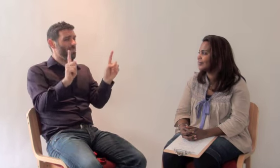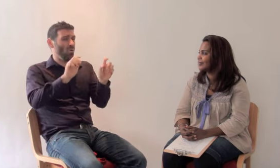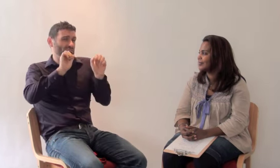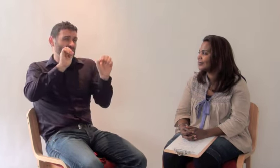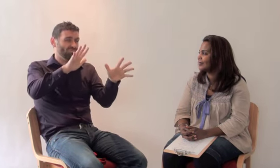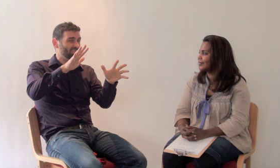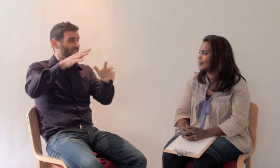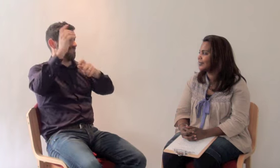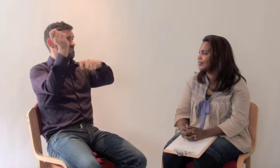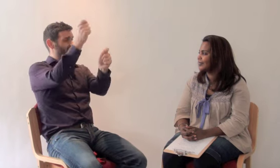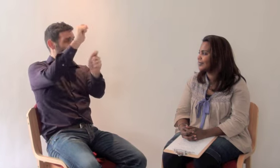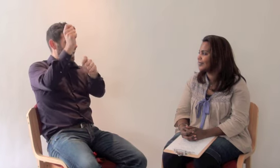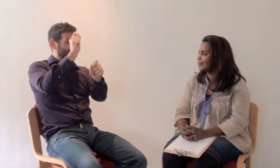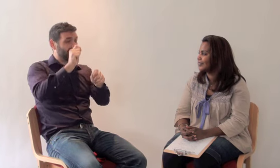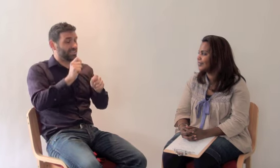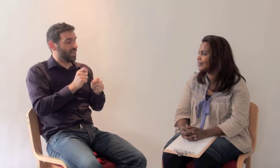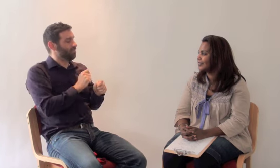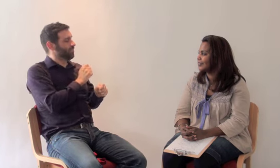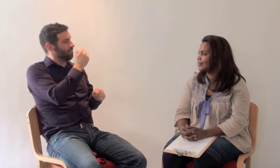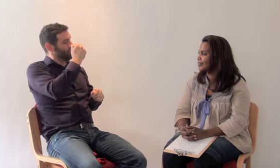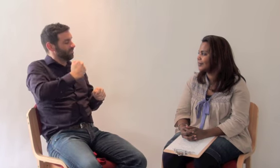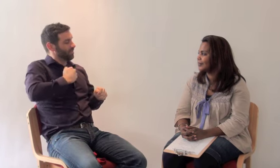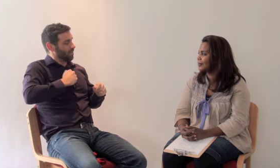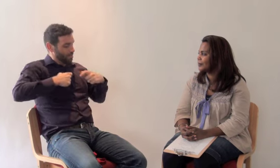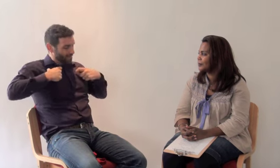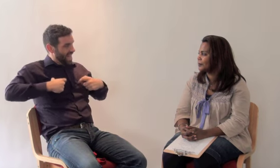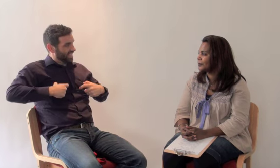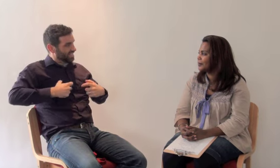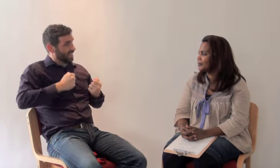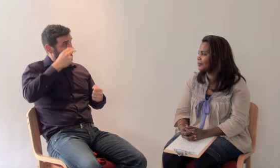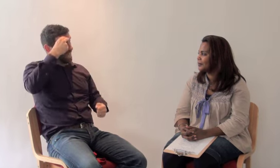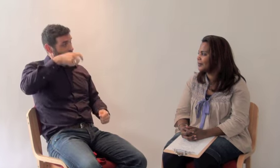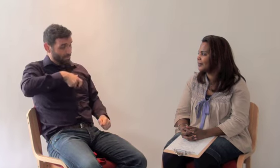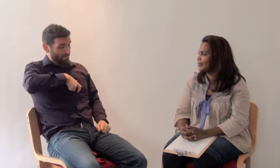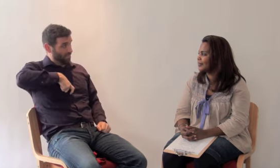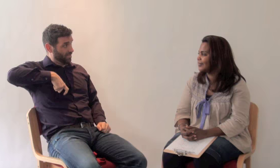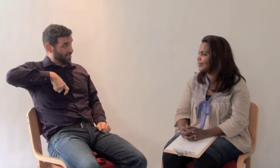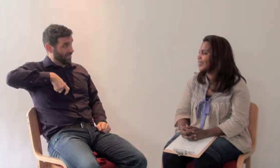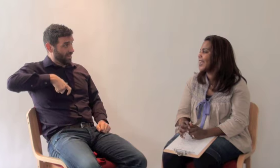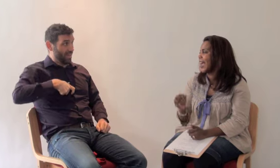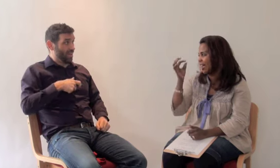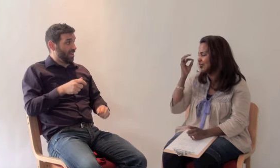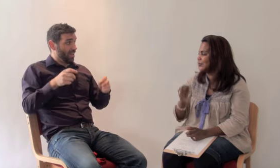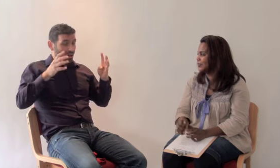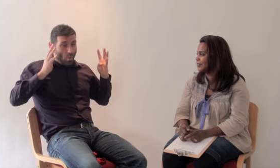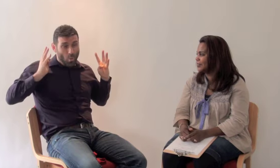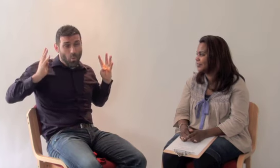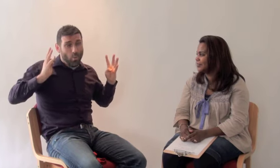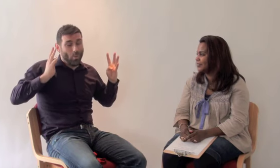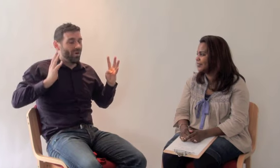on was lined with people shouting encouragement and waving flags. And also my vest, I had my name on it. You had Andrew on